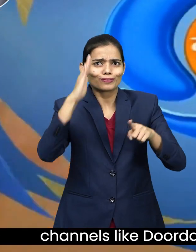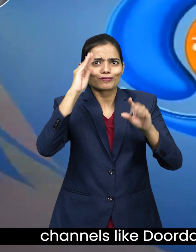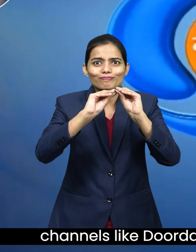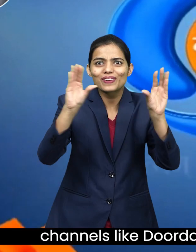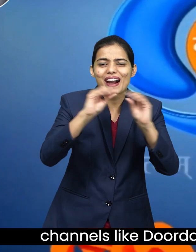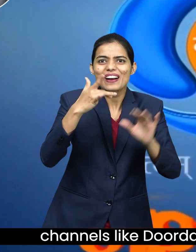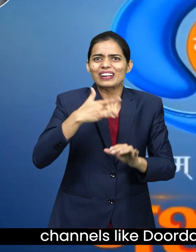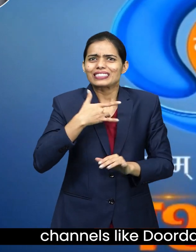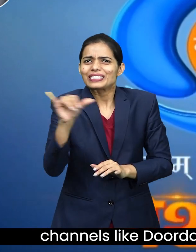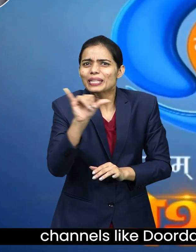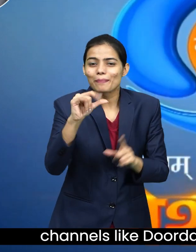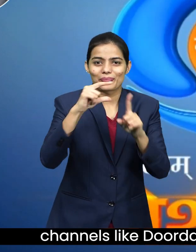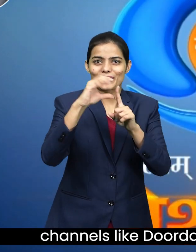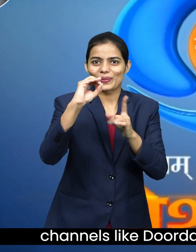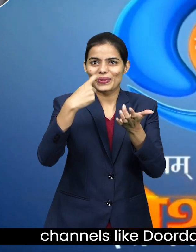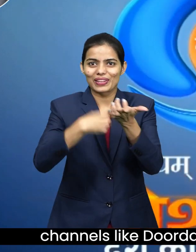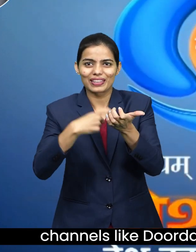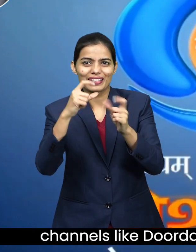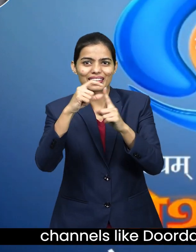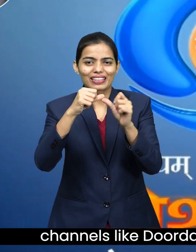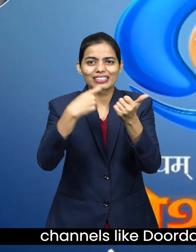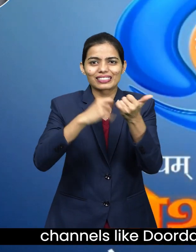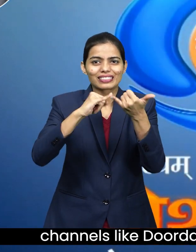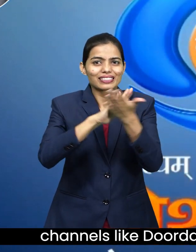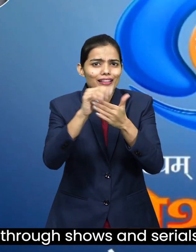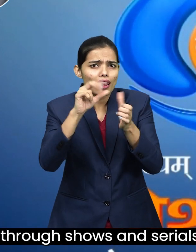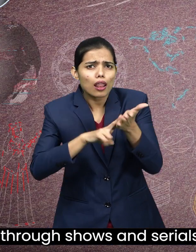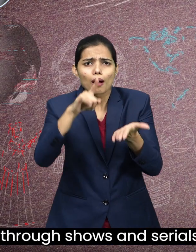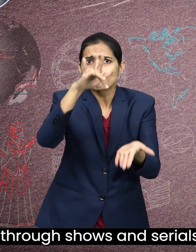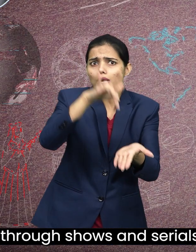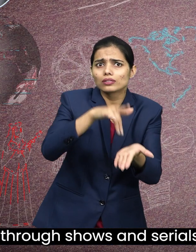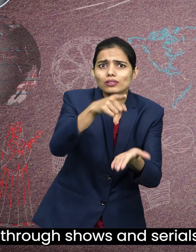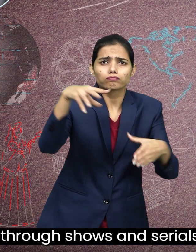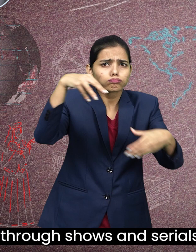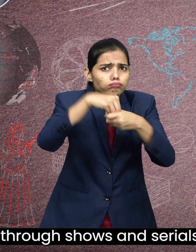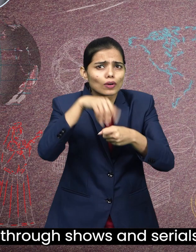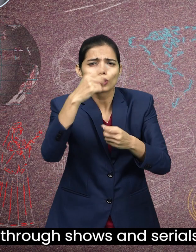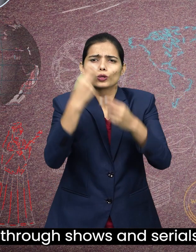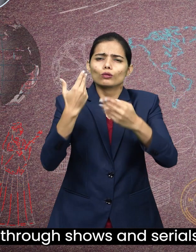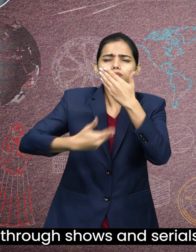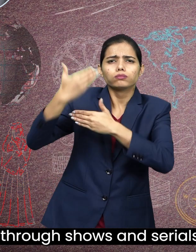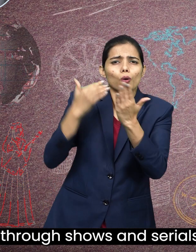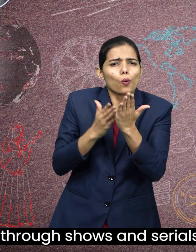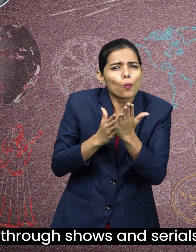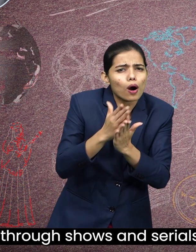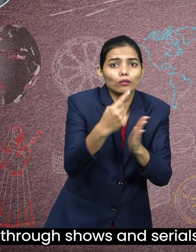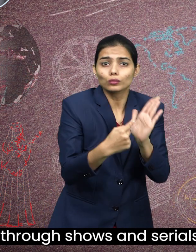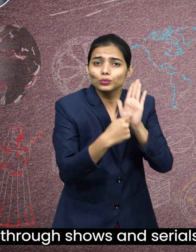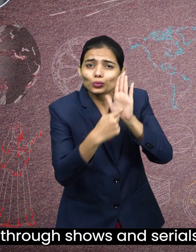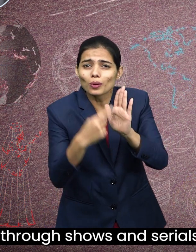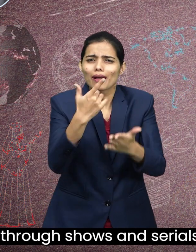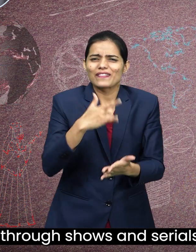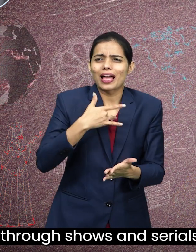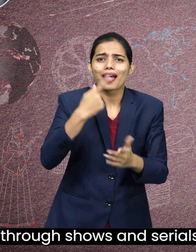Television channels like Doordarshan create interest in history through shows and serials like Ramayana